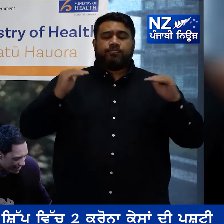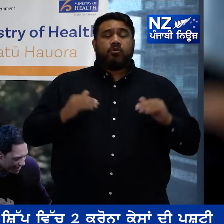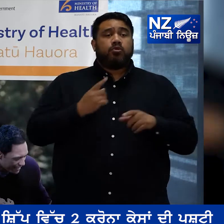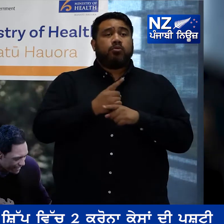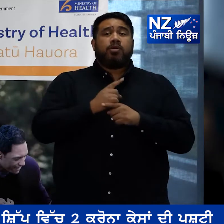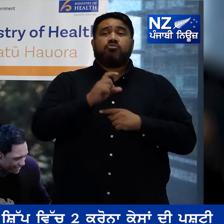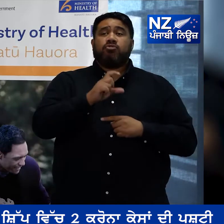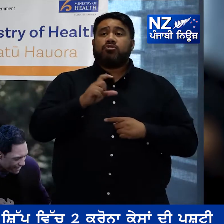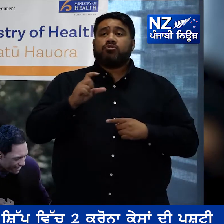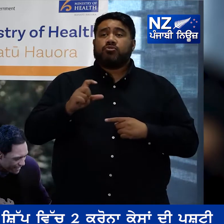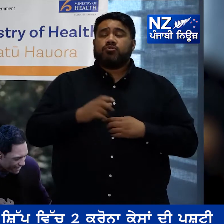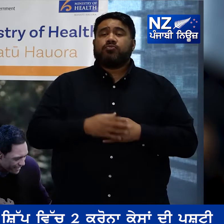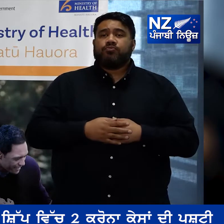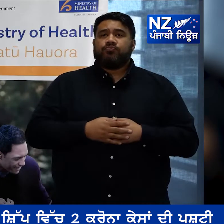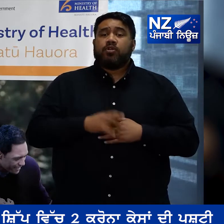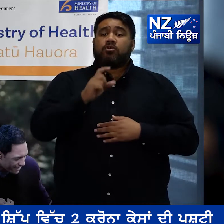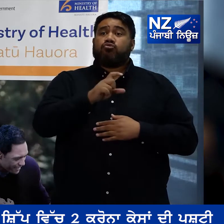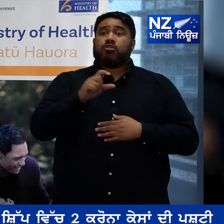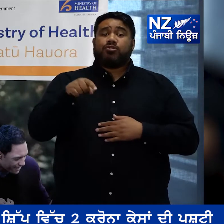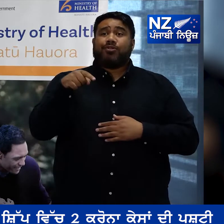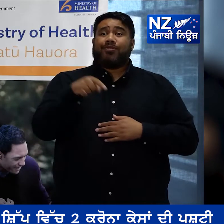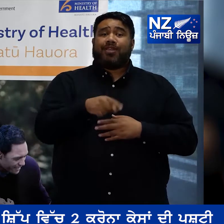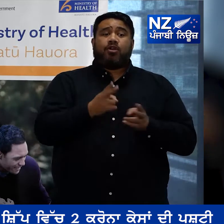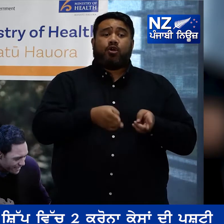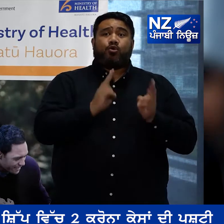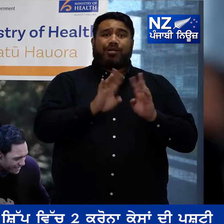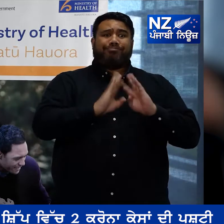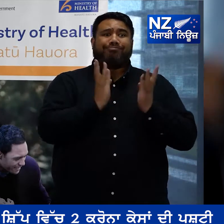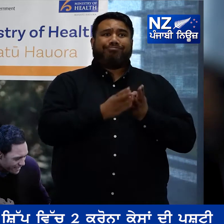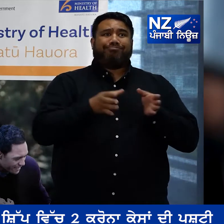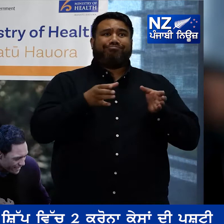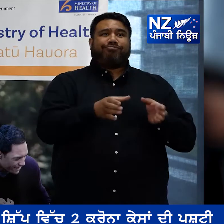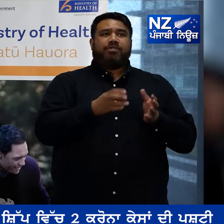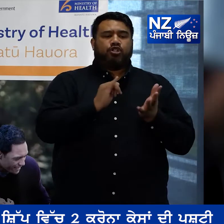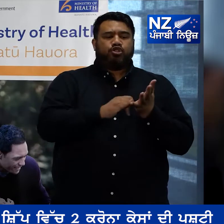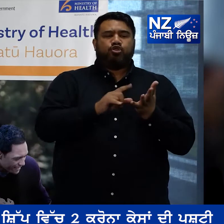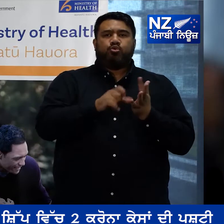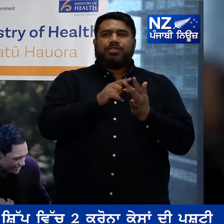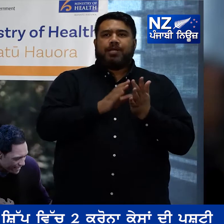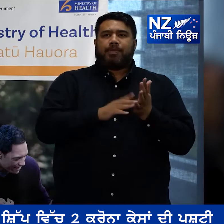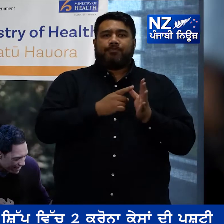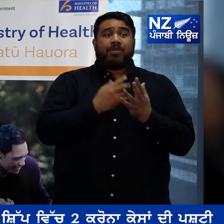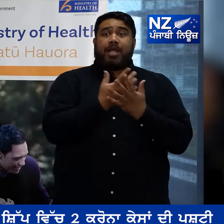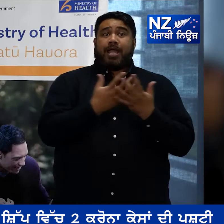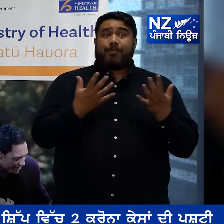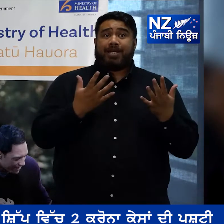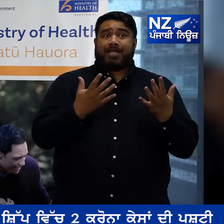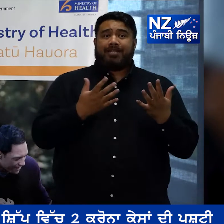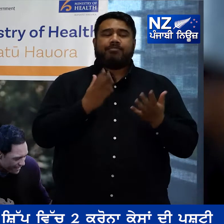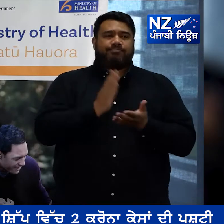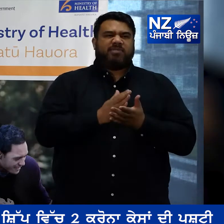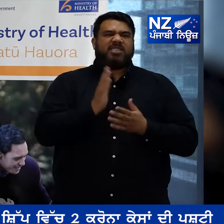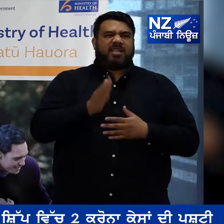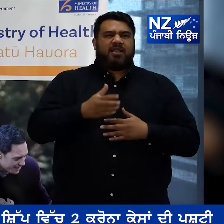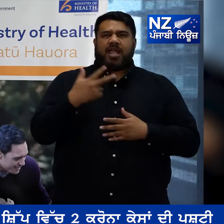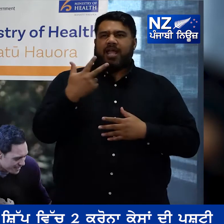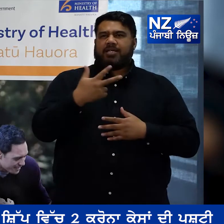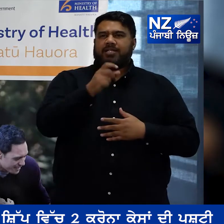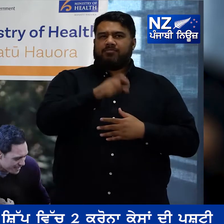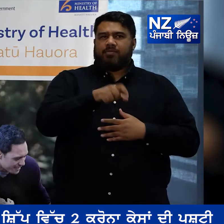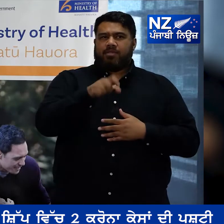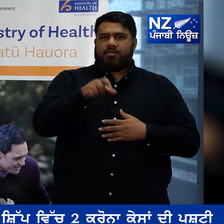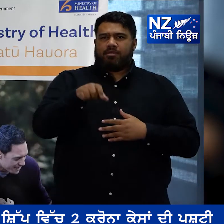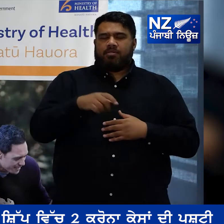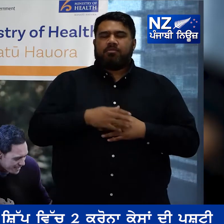So the number of cases in the managed isolation facility at the Sedema Hotel is the same and it remains at 18. And all